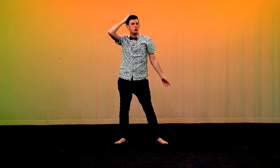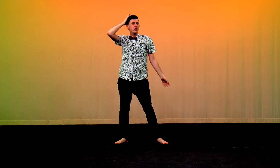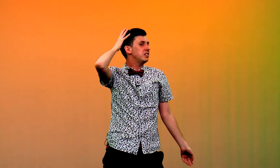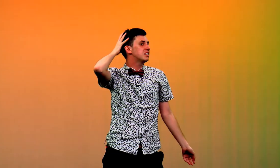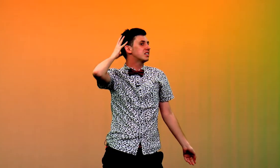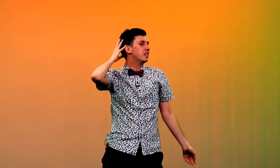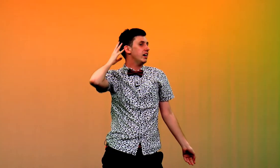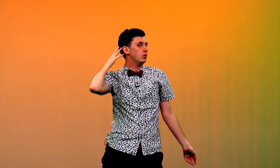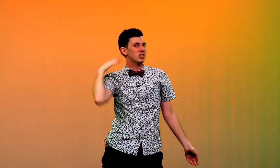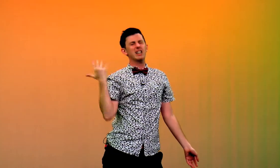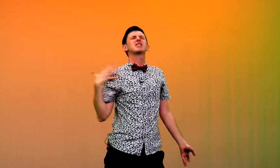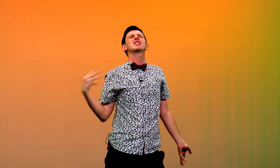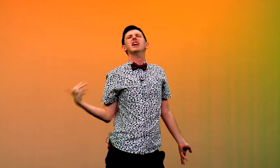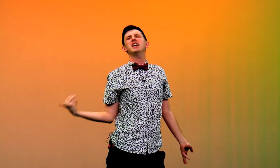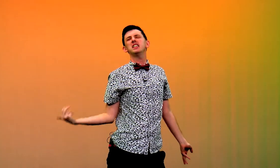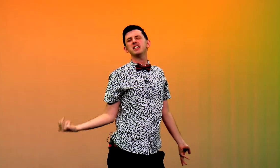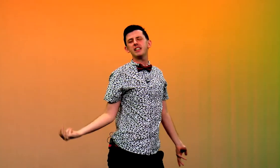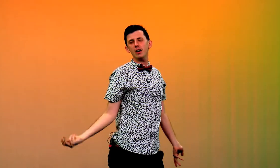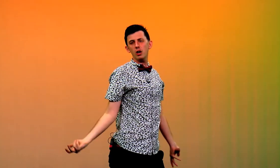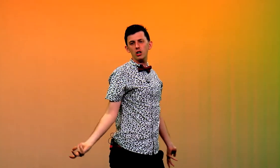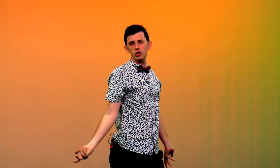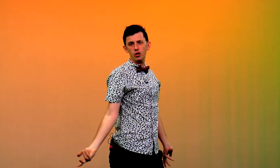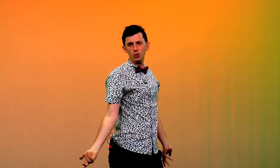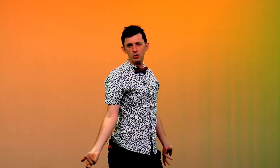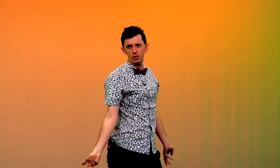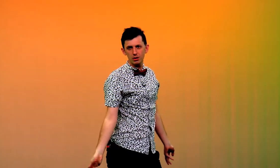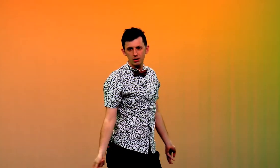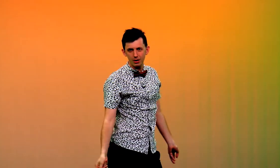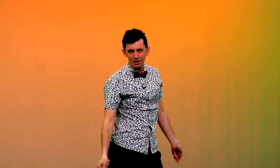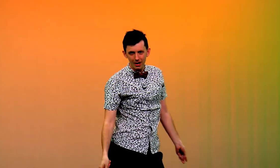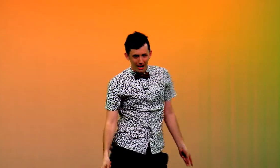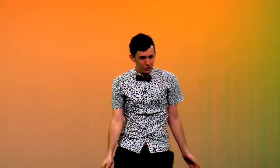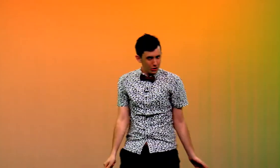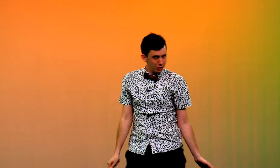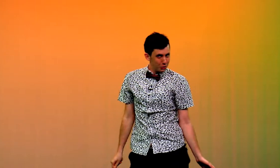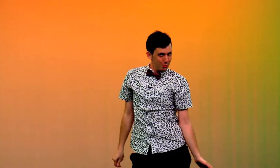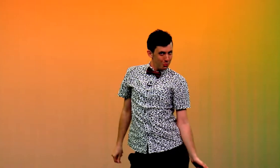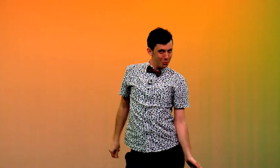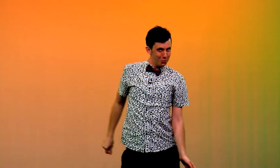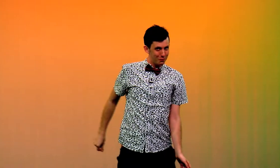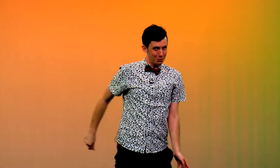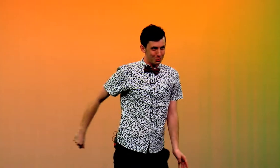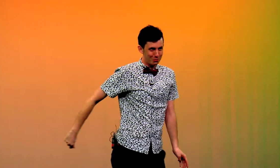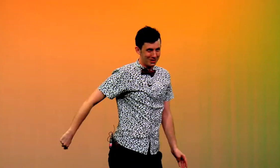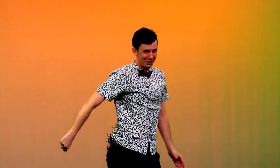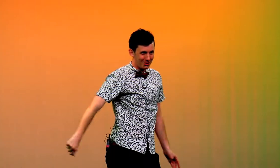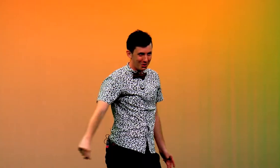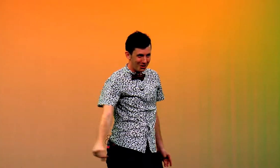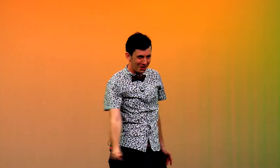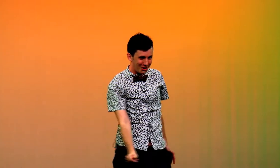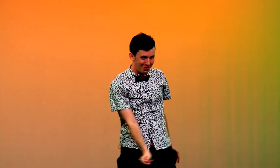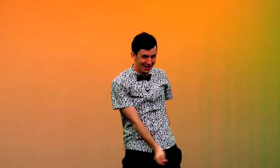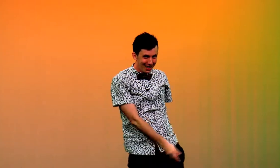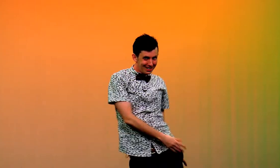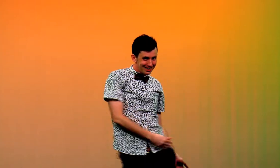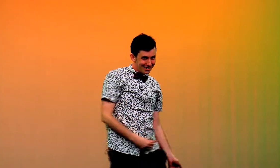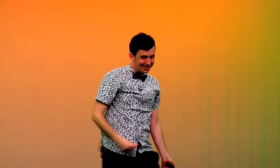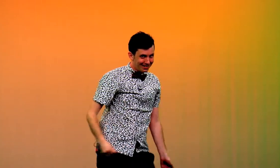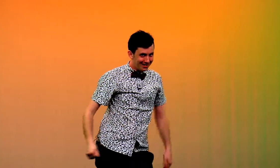green scales cascaded down her shoulders. And she started to move towards Mr. Crocodile.